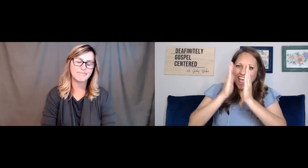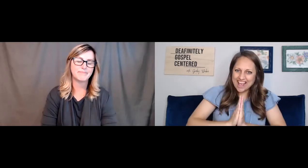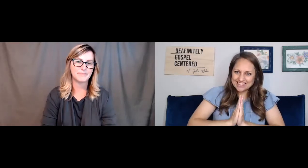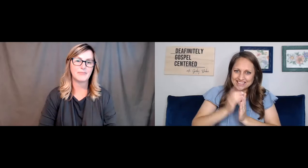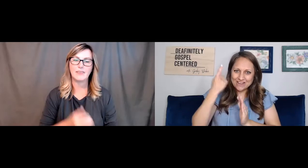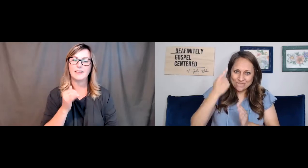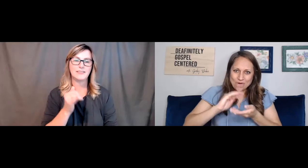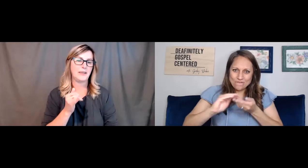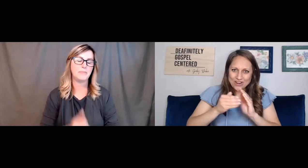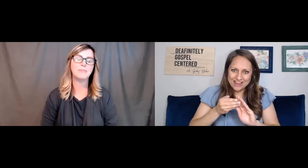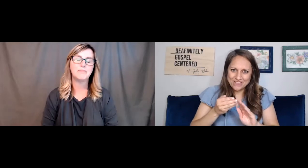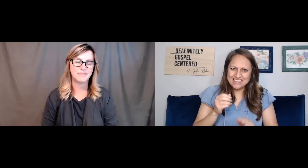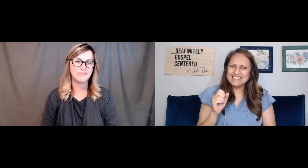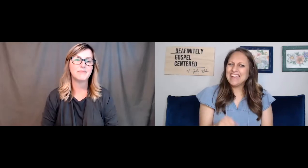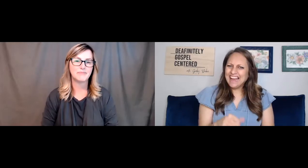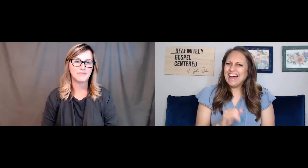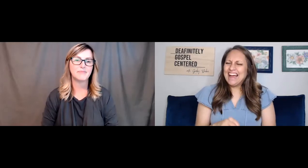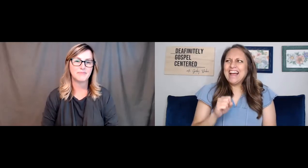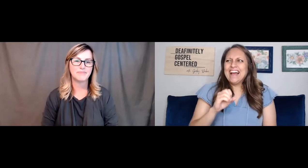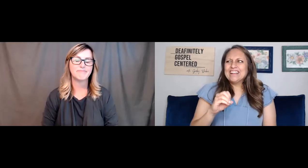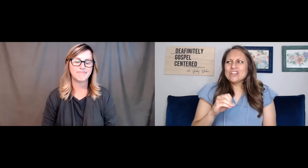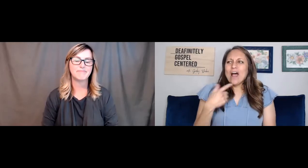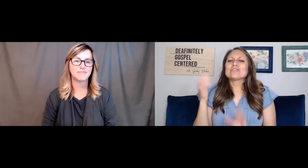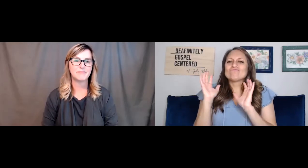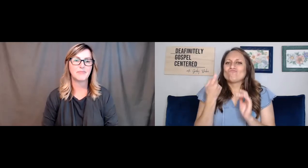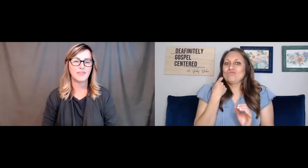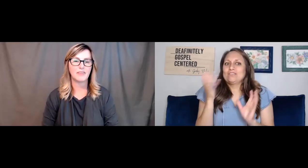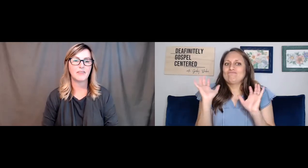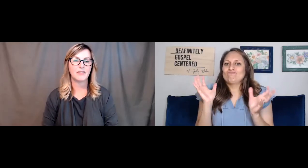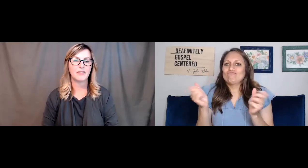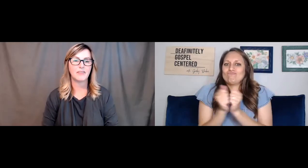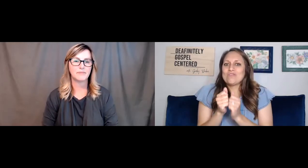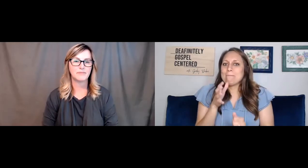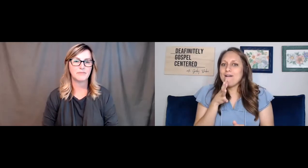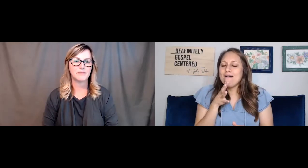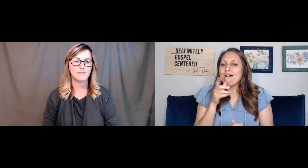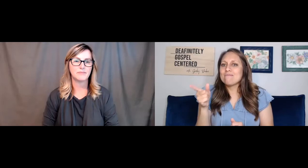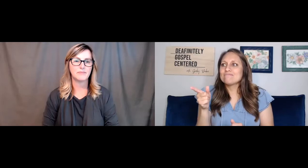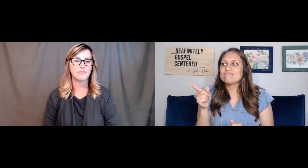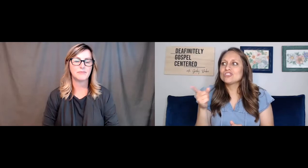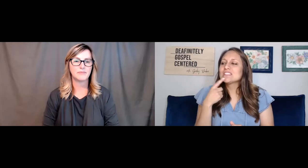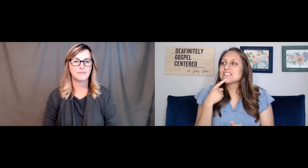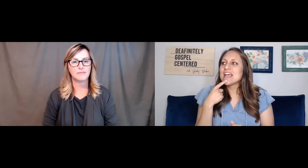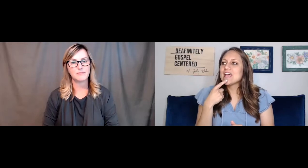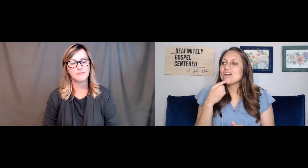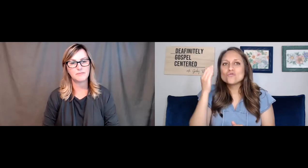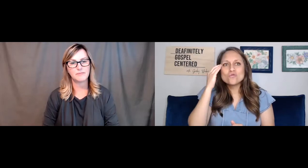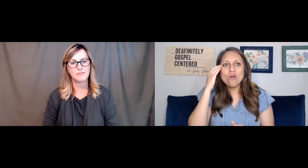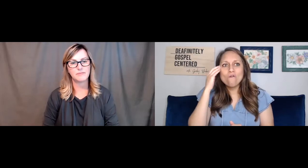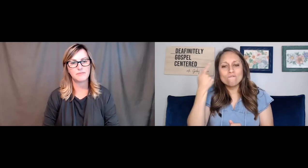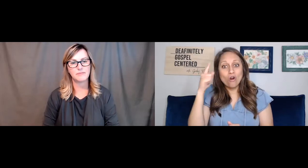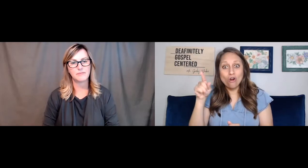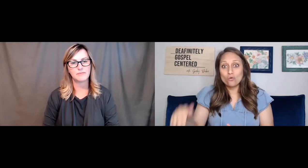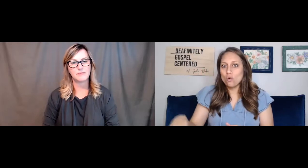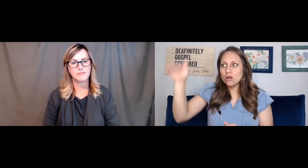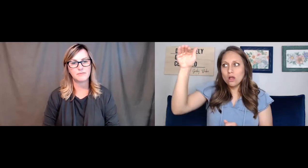do related to forgiveness, Me too. And I recently chatted with her, and she mentioned, for